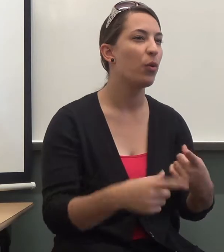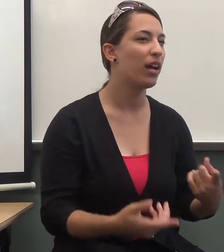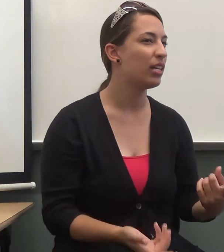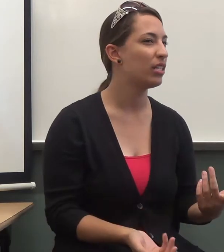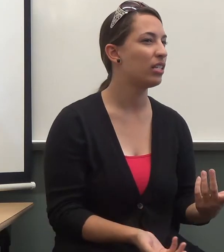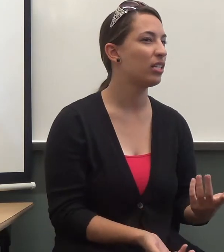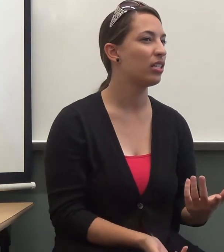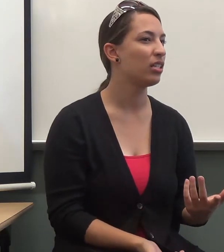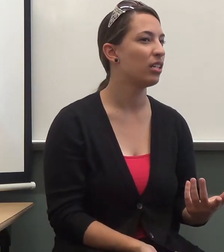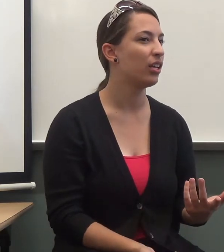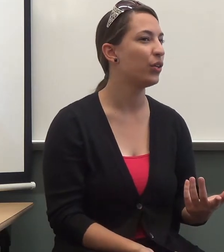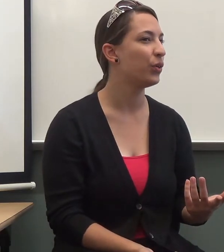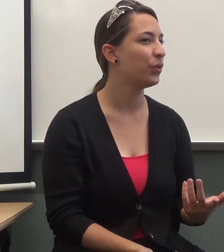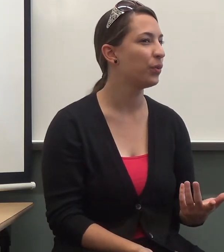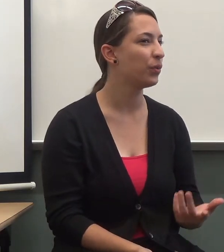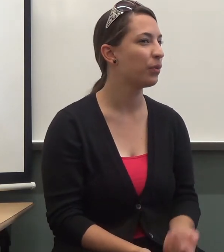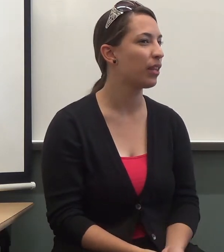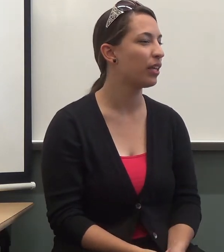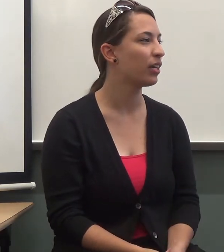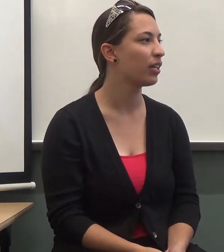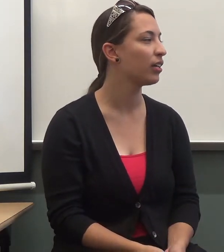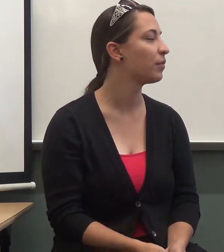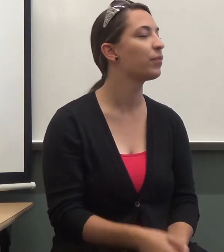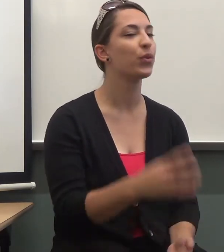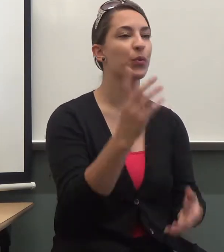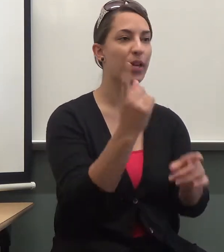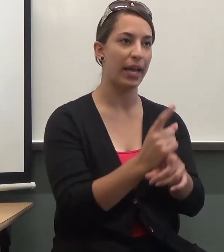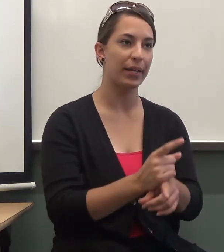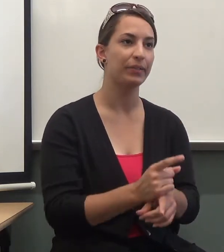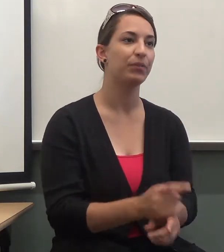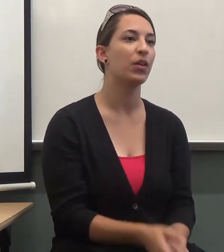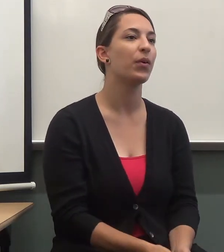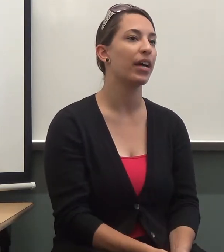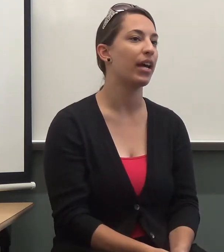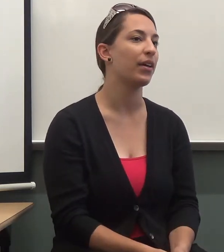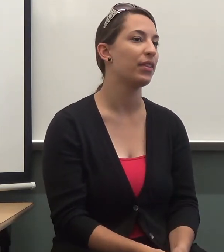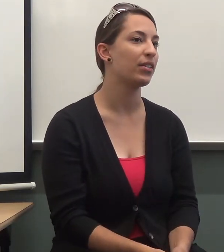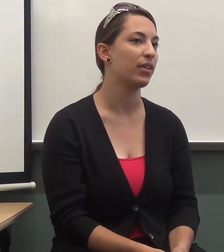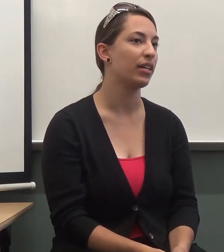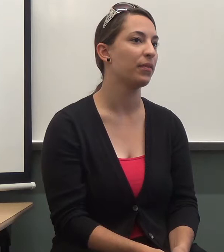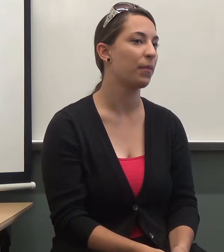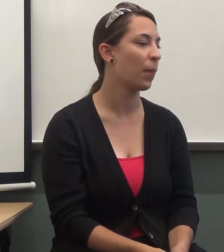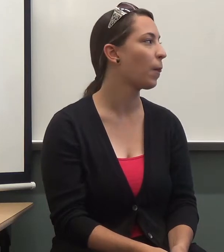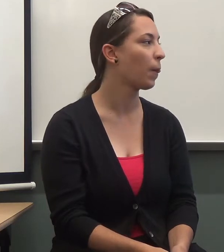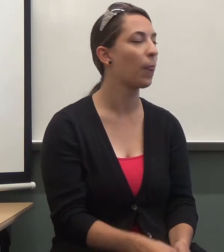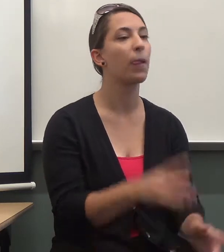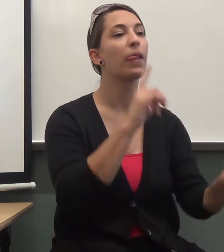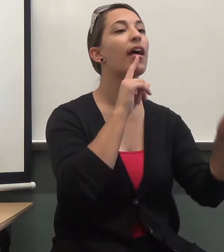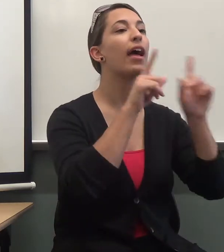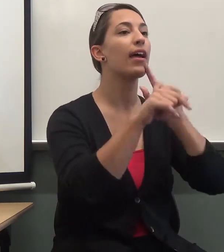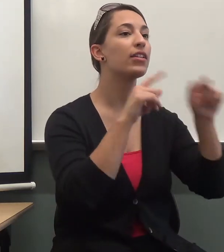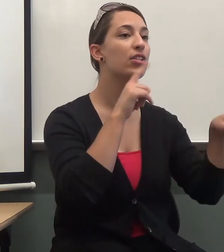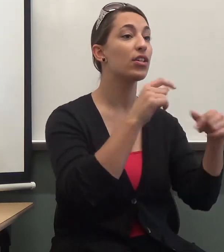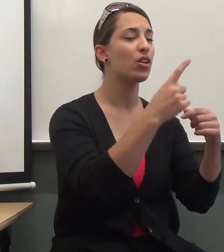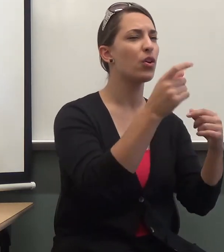what, exactly, and who, I so on think. and so forth. Right, so Okay, it answers that's questions, right? So it offers, really what it